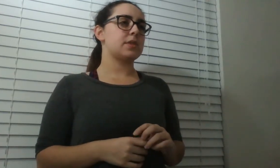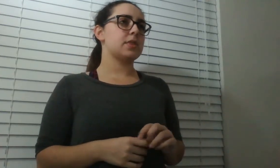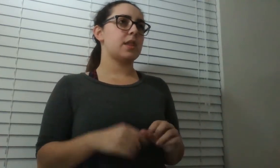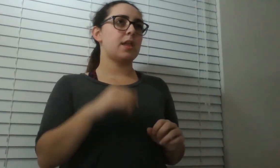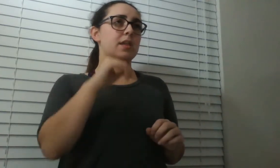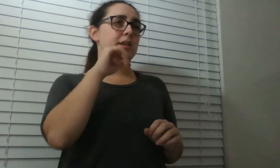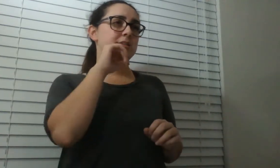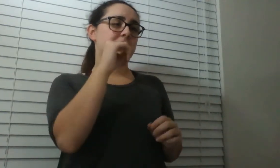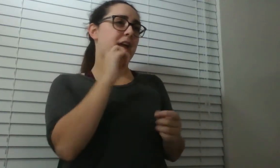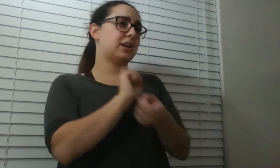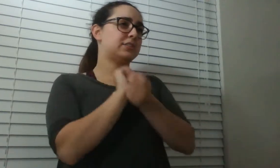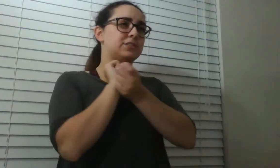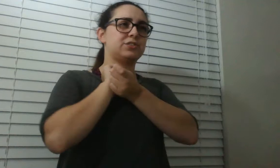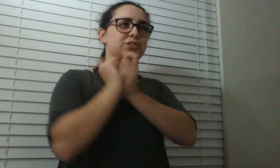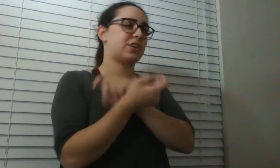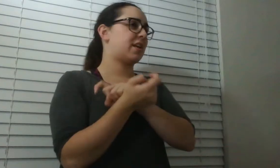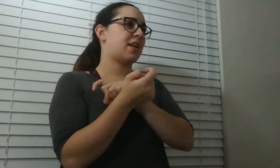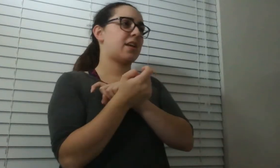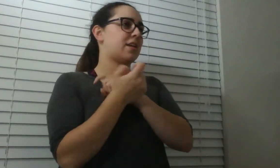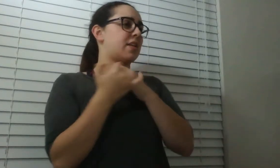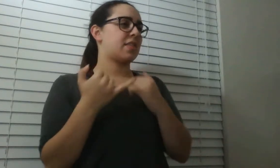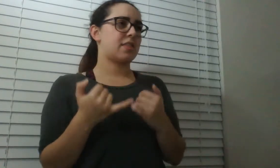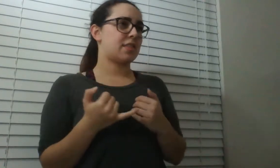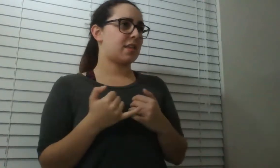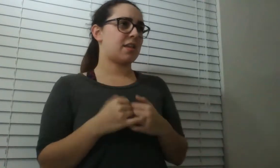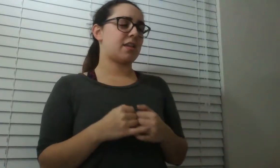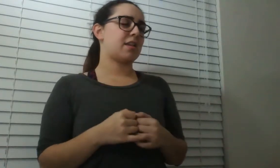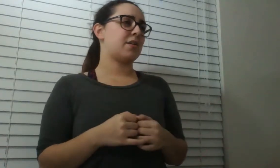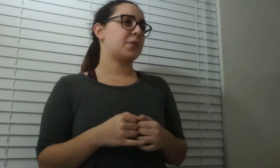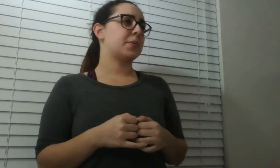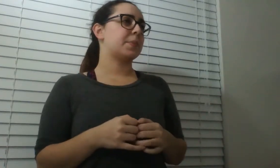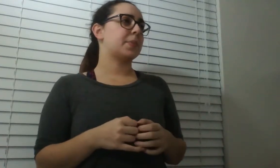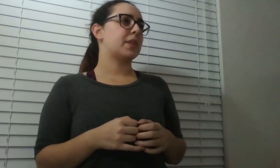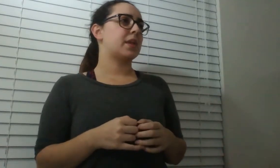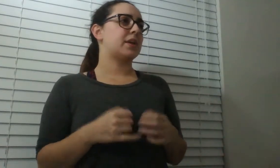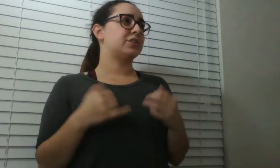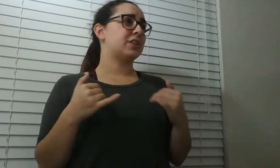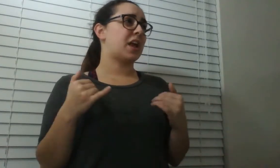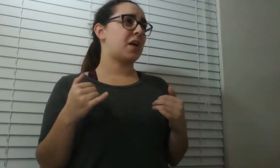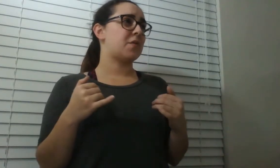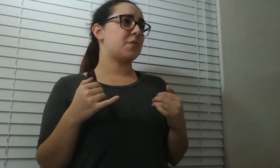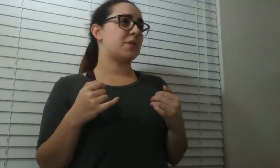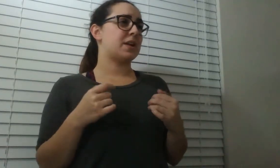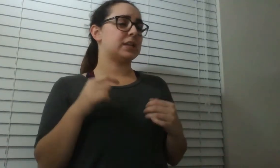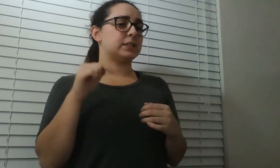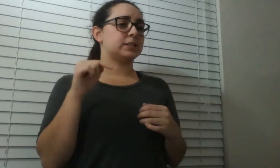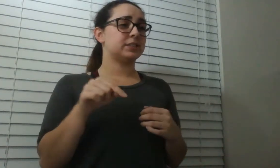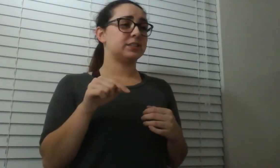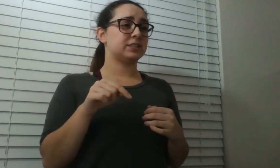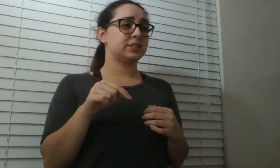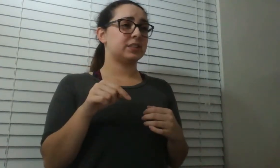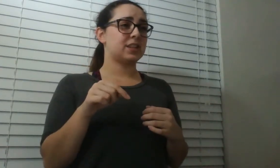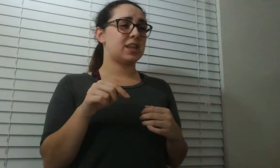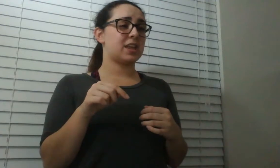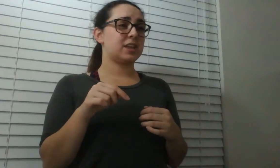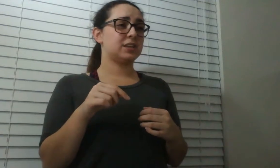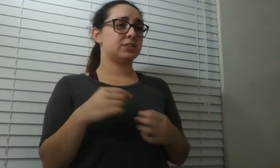the fact that right now, it's this child and not any other child in the universe, just this one. And I